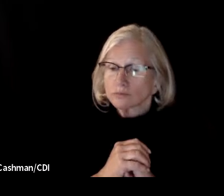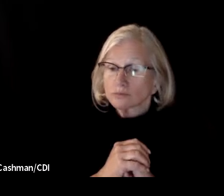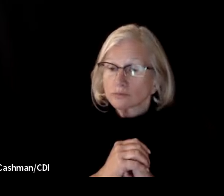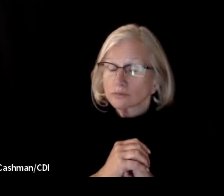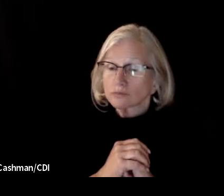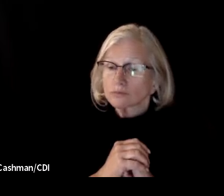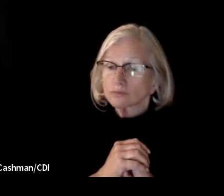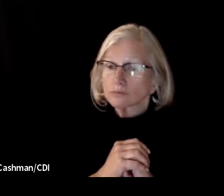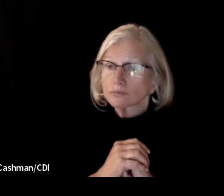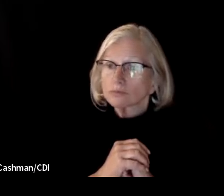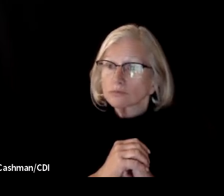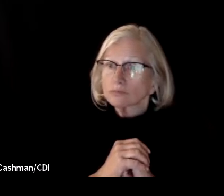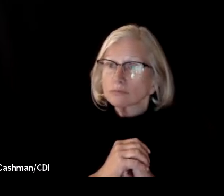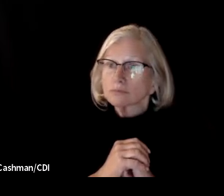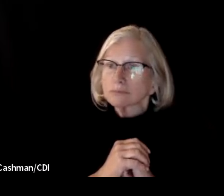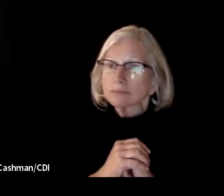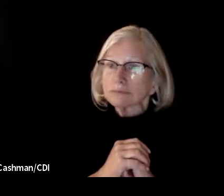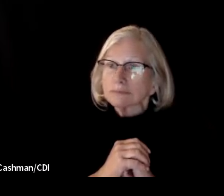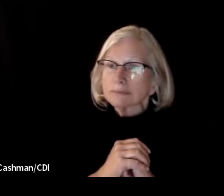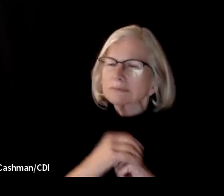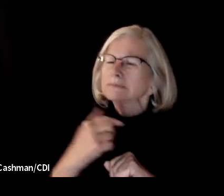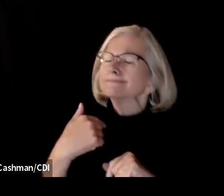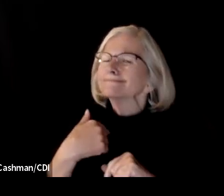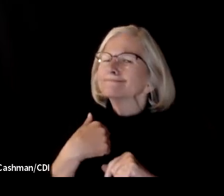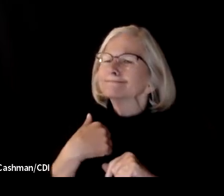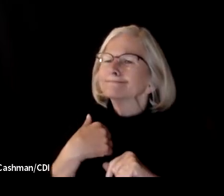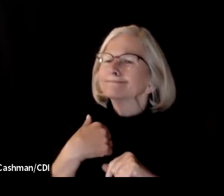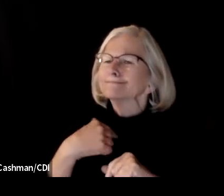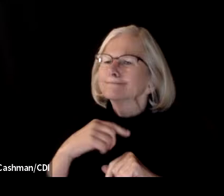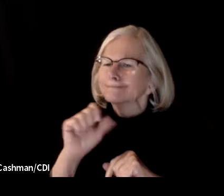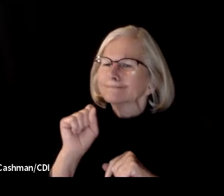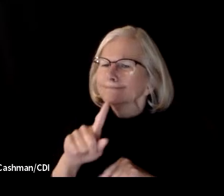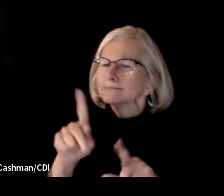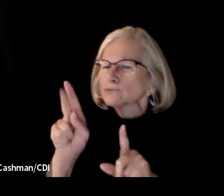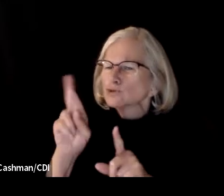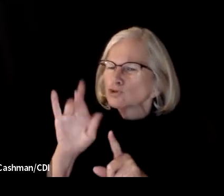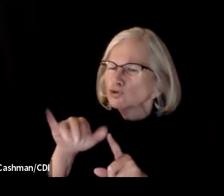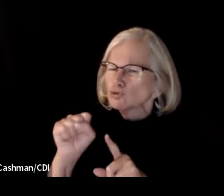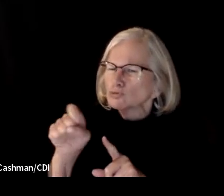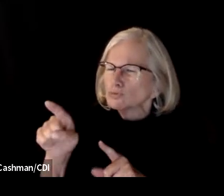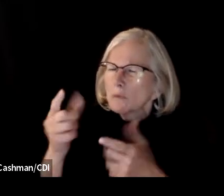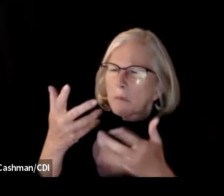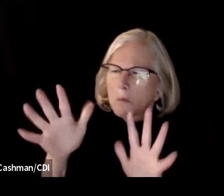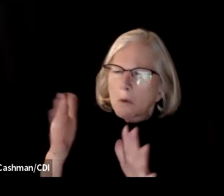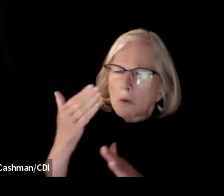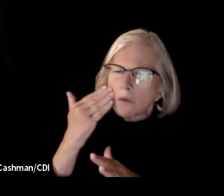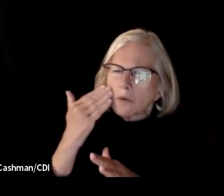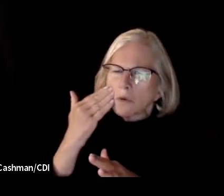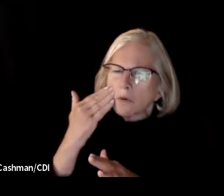I invite Chris to chime in if she has such a deeper history on this issue than I do. But